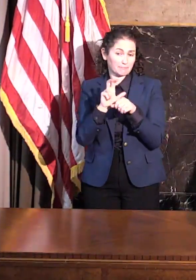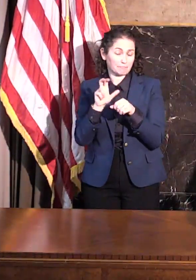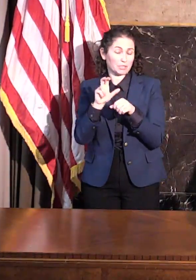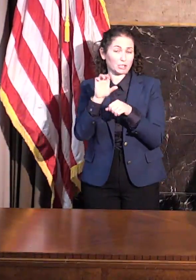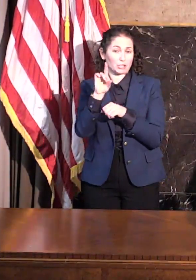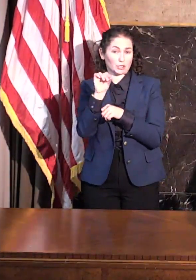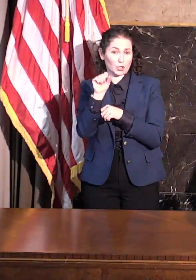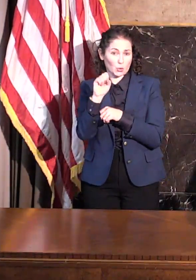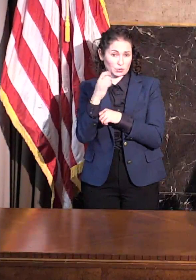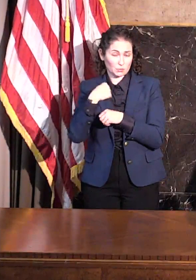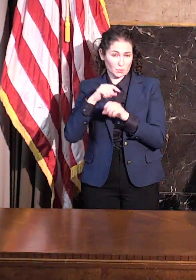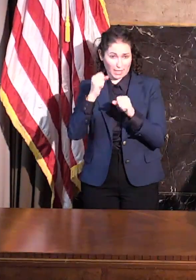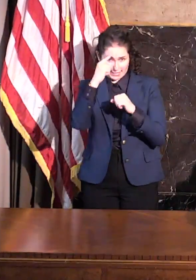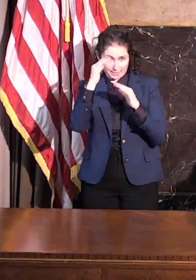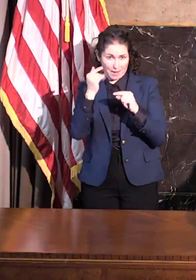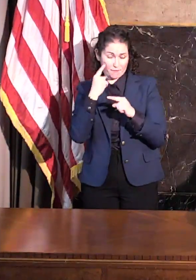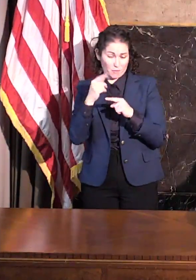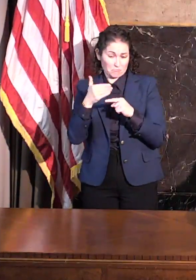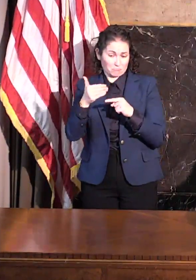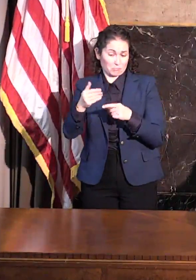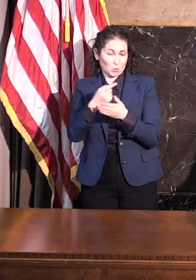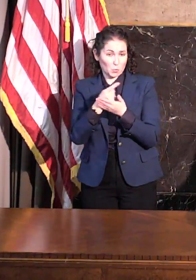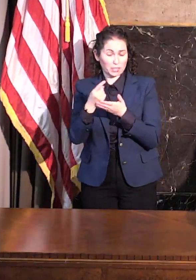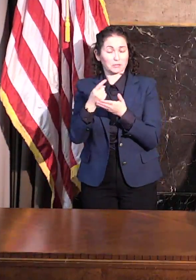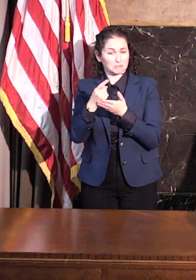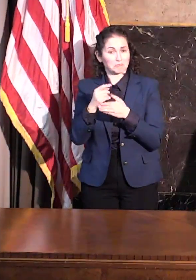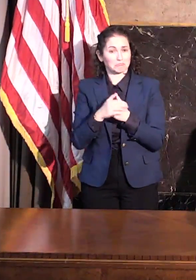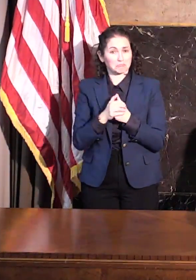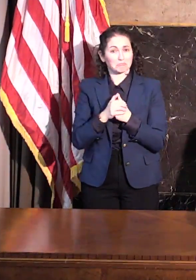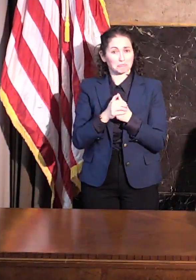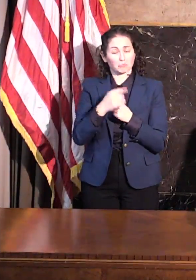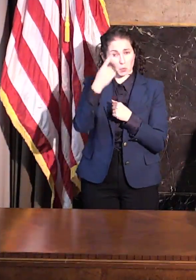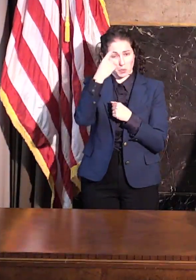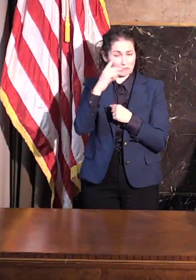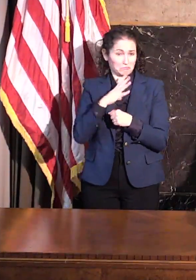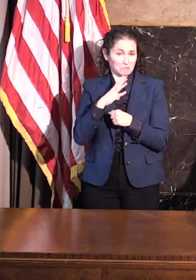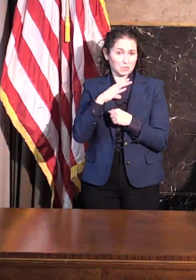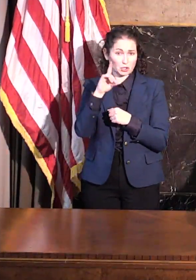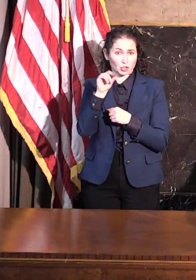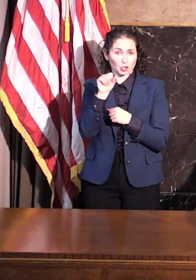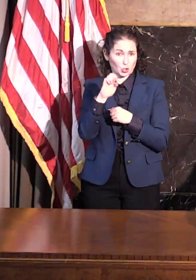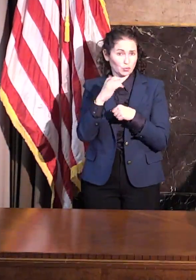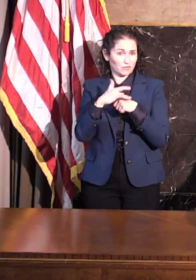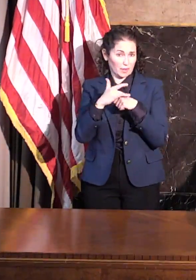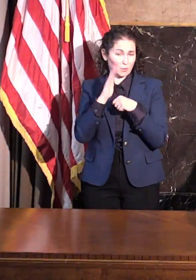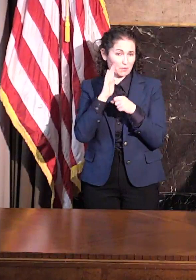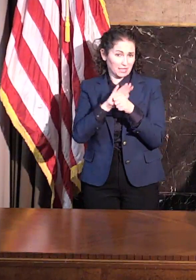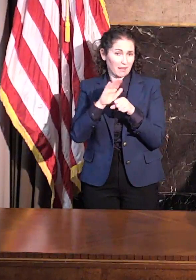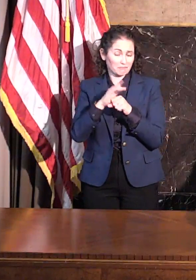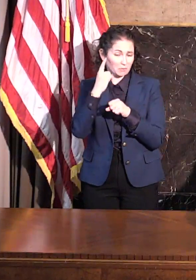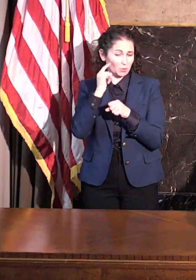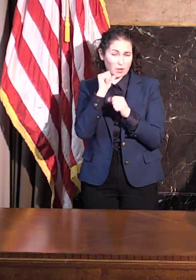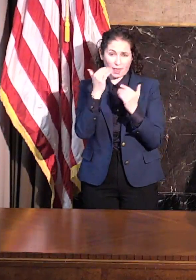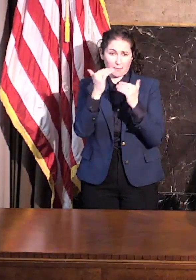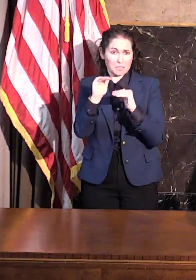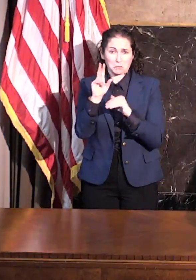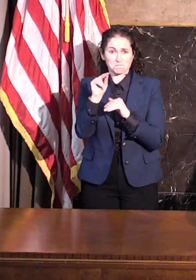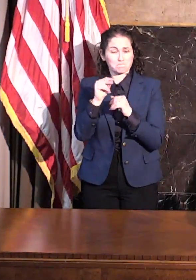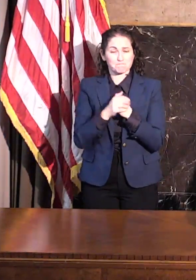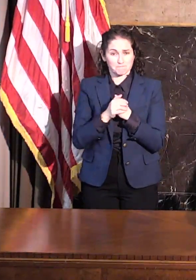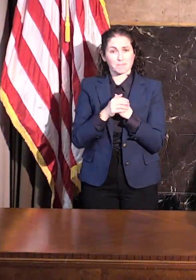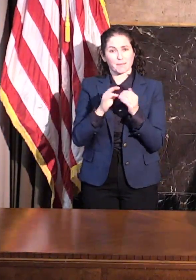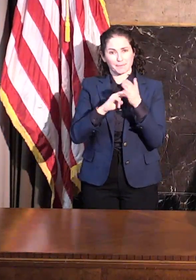beat that goal in terms of getting there sooner. I just don't know exactly when. But based on the